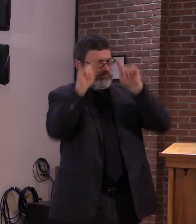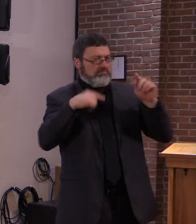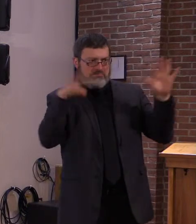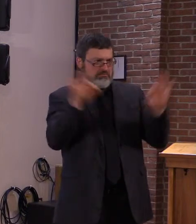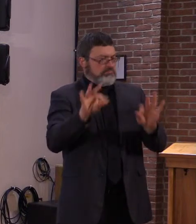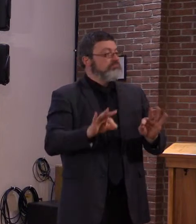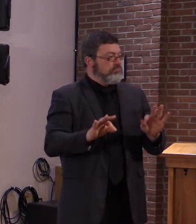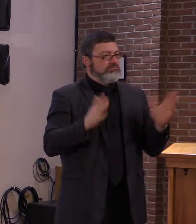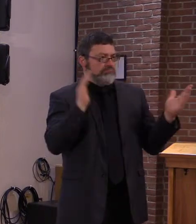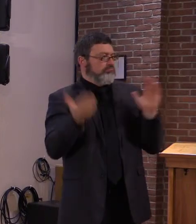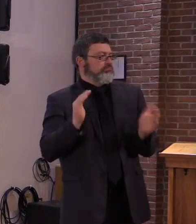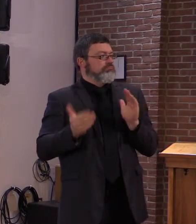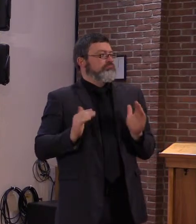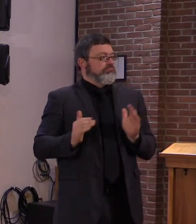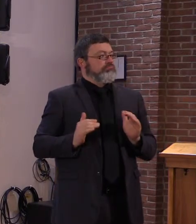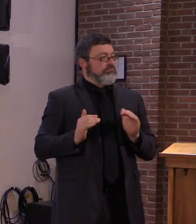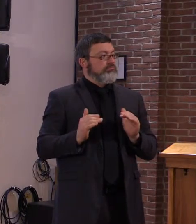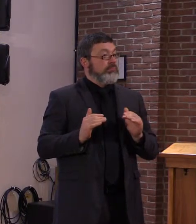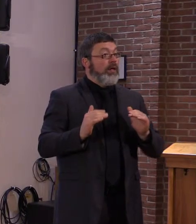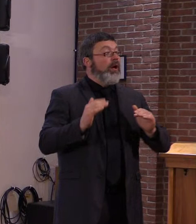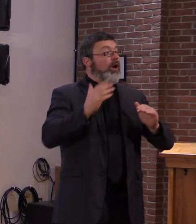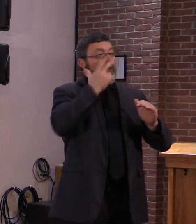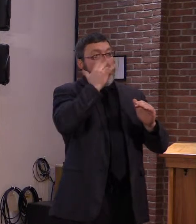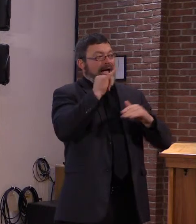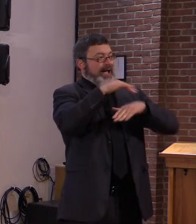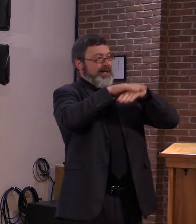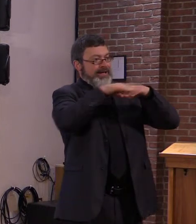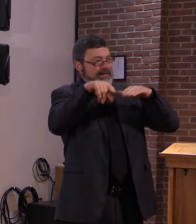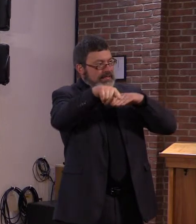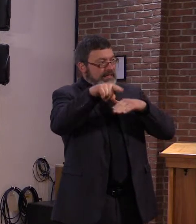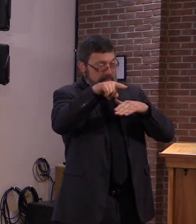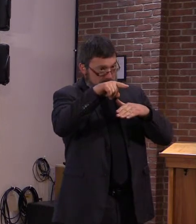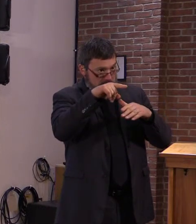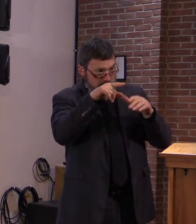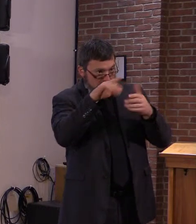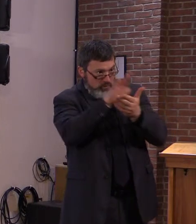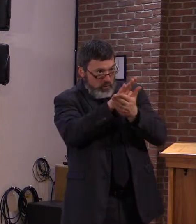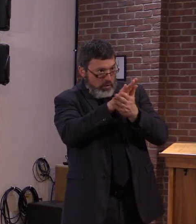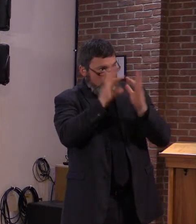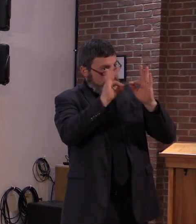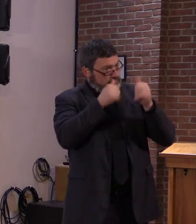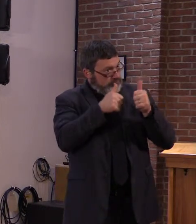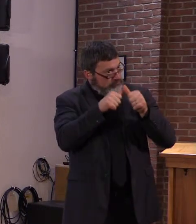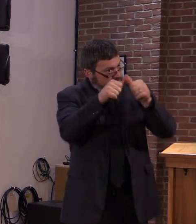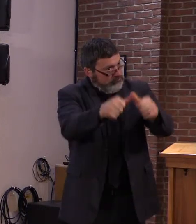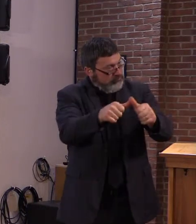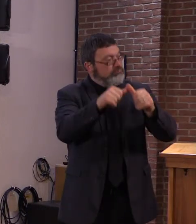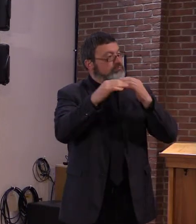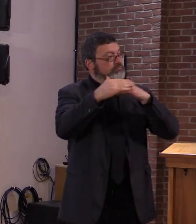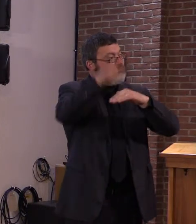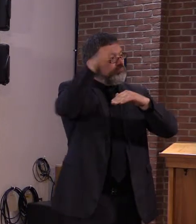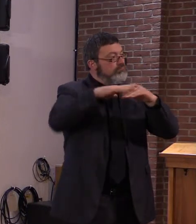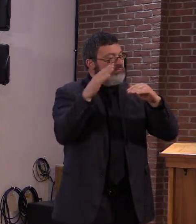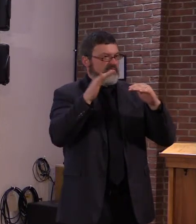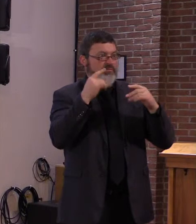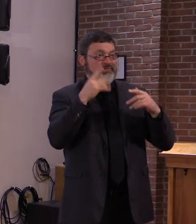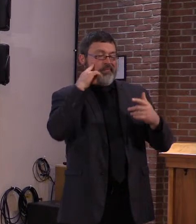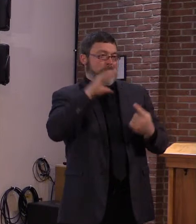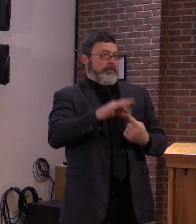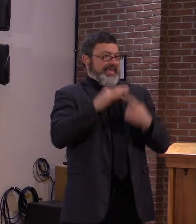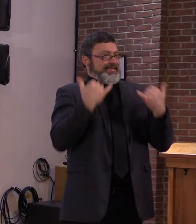following the data, and working together can prevent the worst impacts of this virus. That